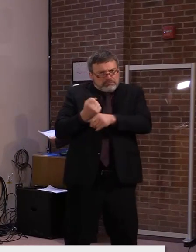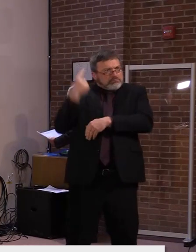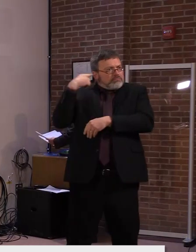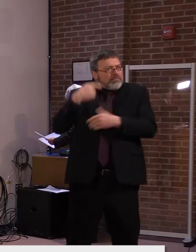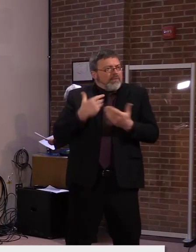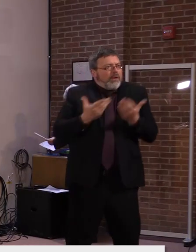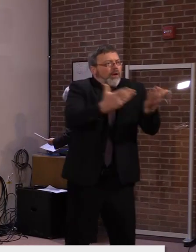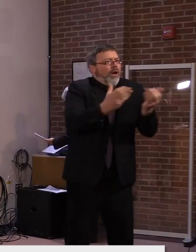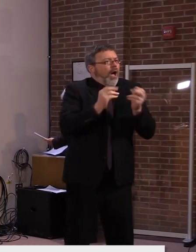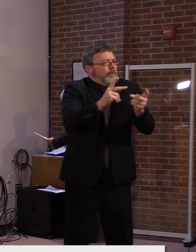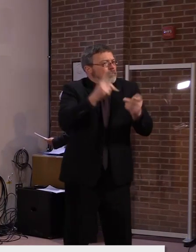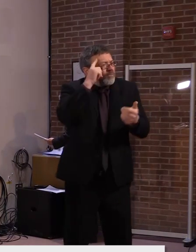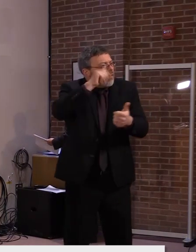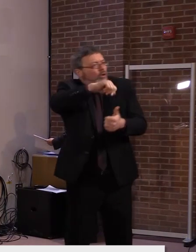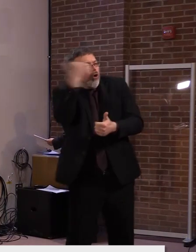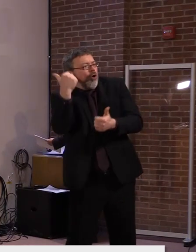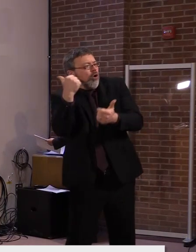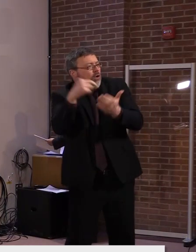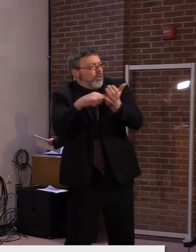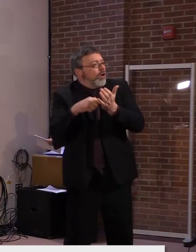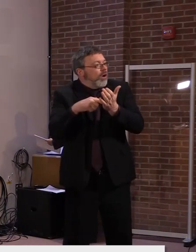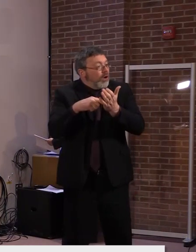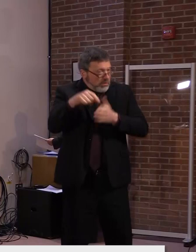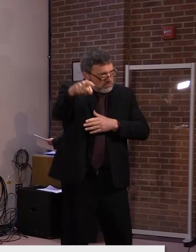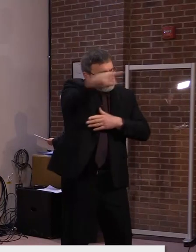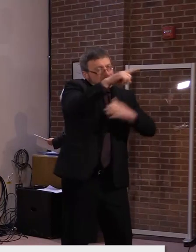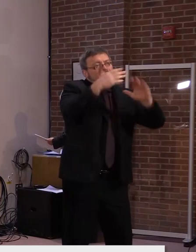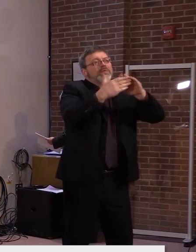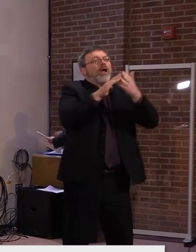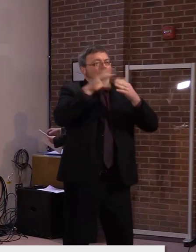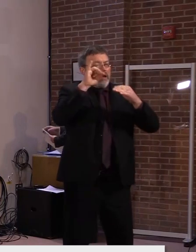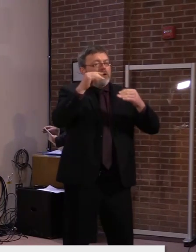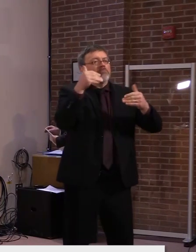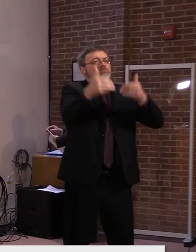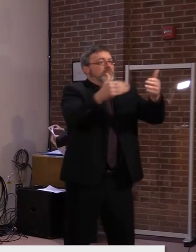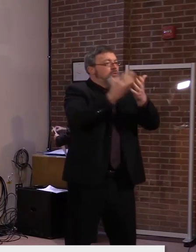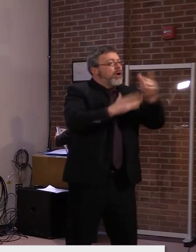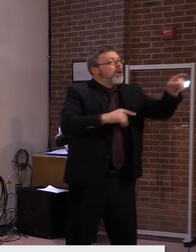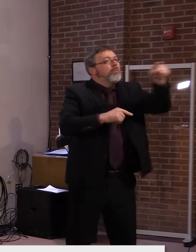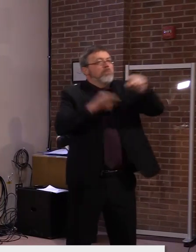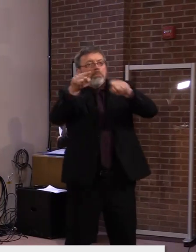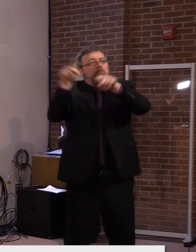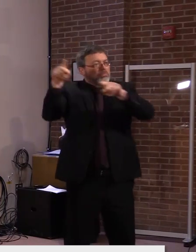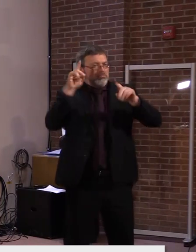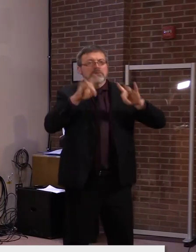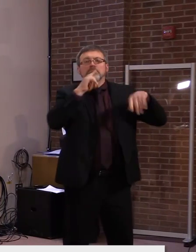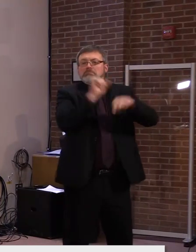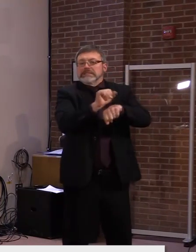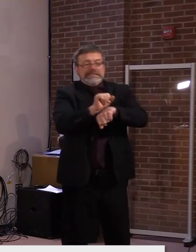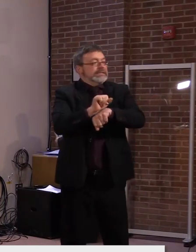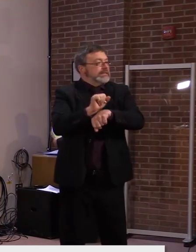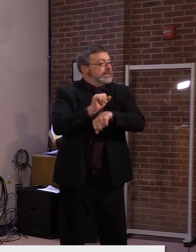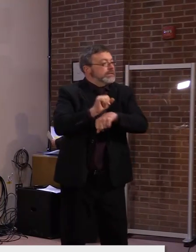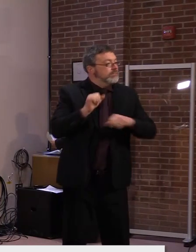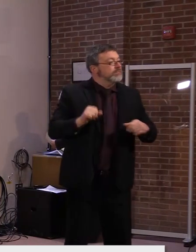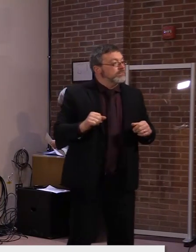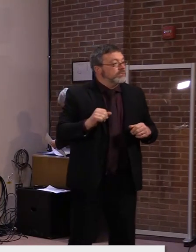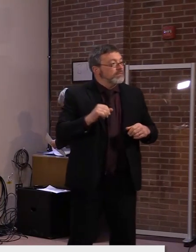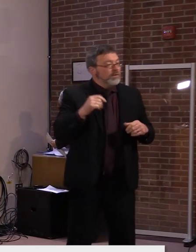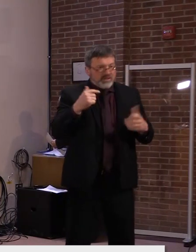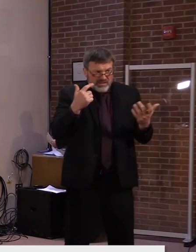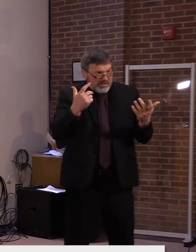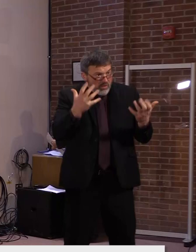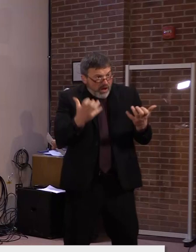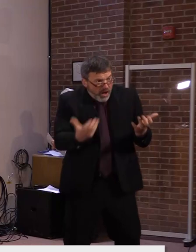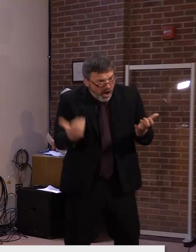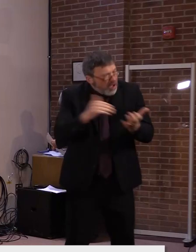any major issues arising. If they choose to again, it's their choice. If they don't want to,